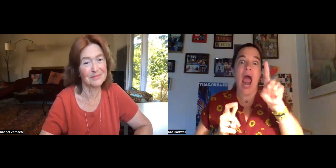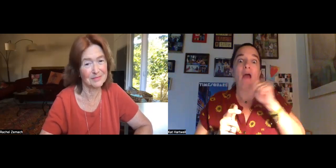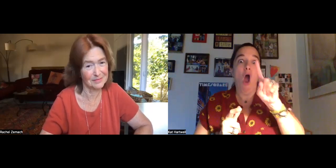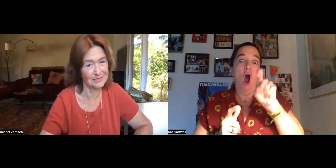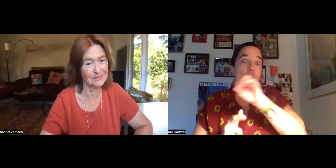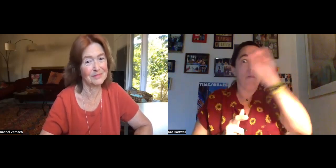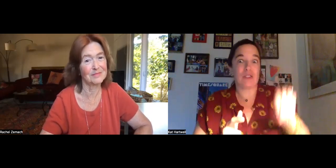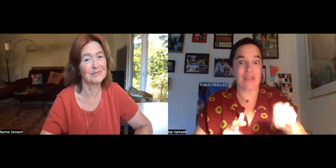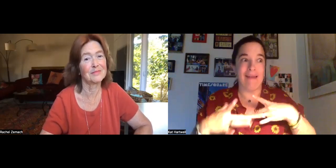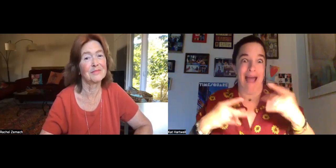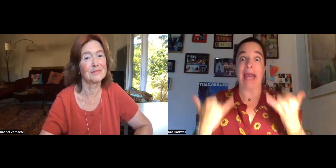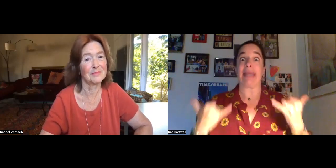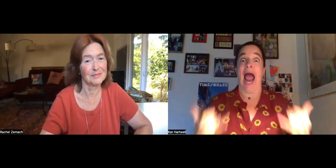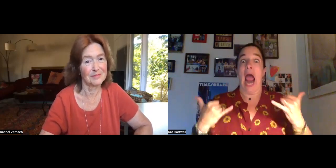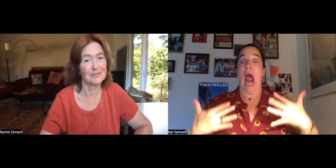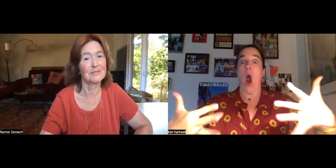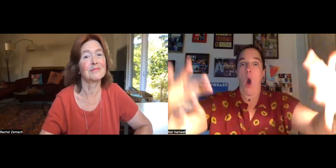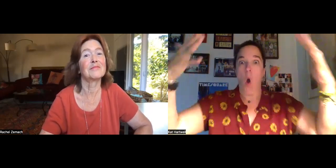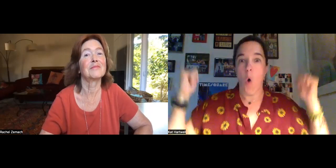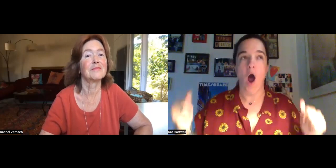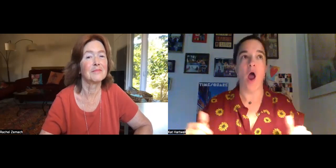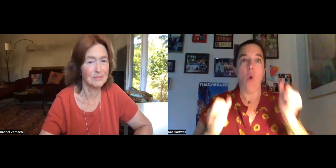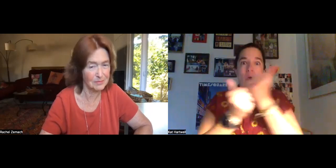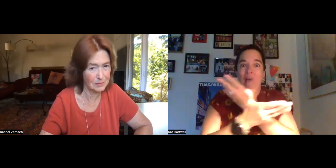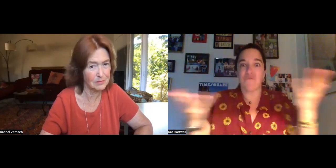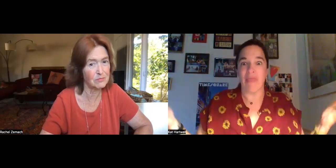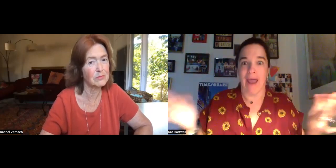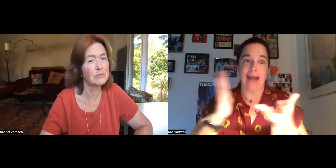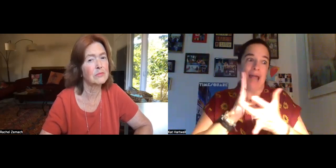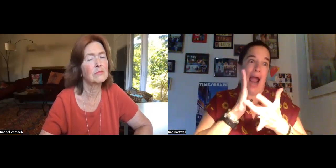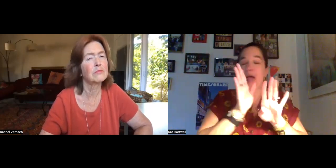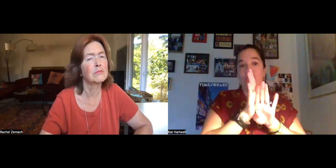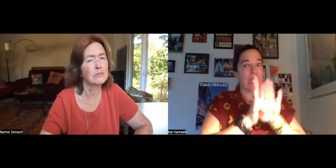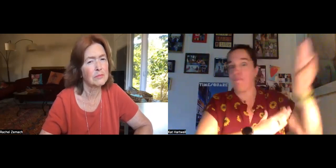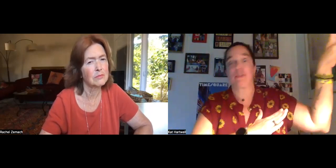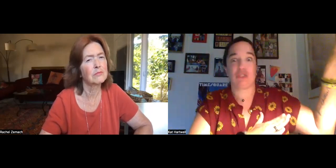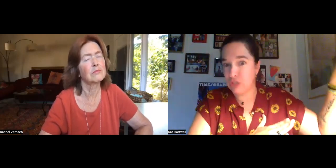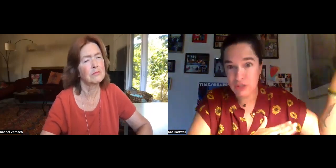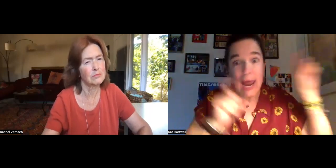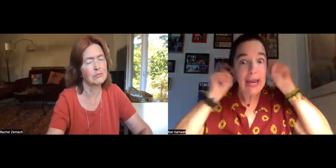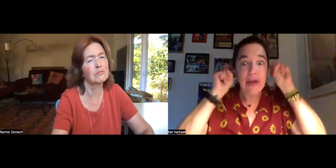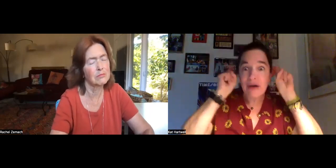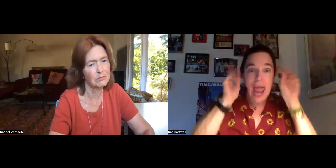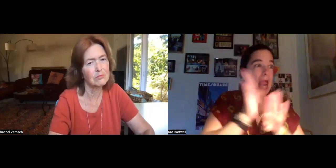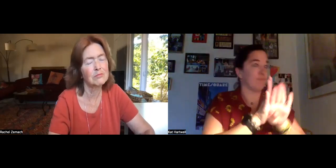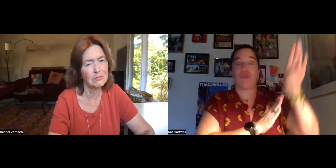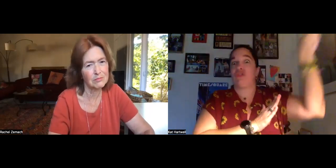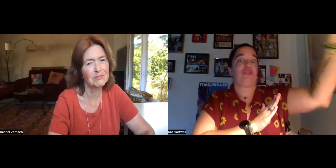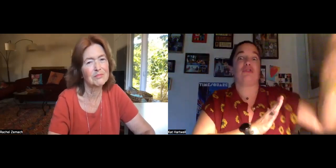not 100% like now with everything, technology, unit,